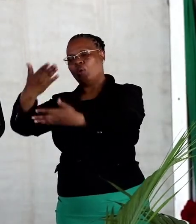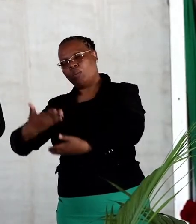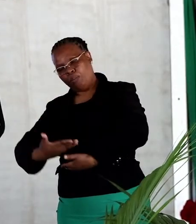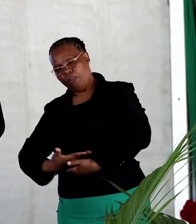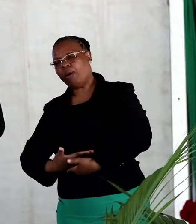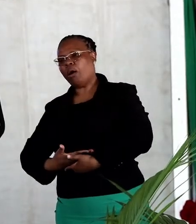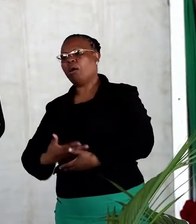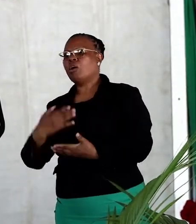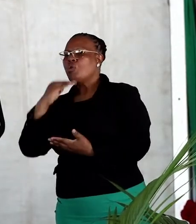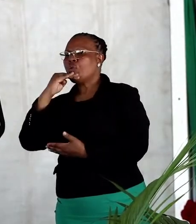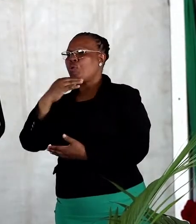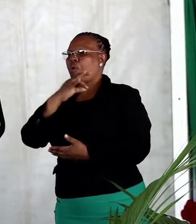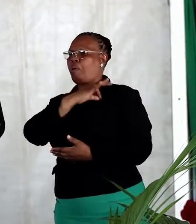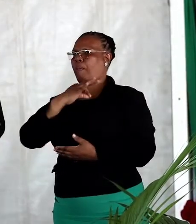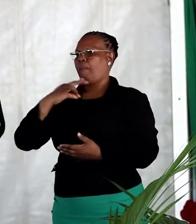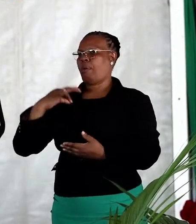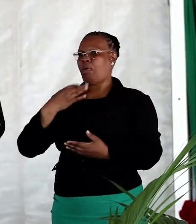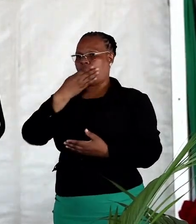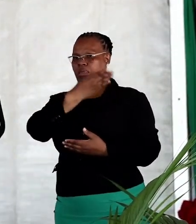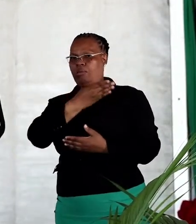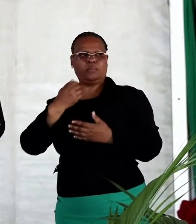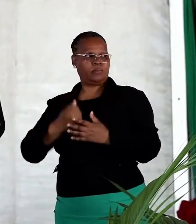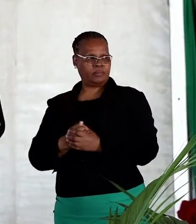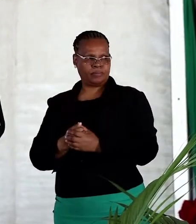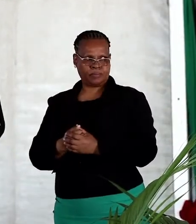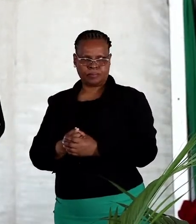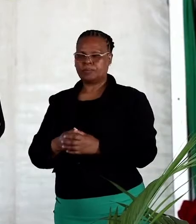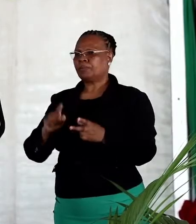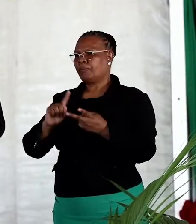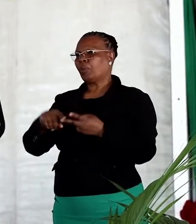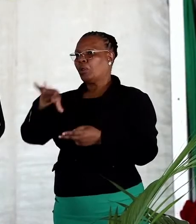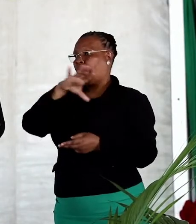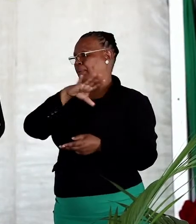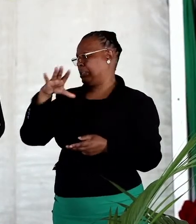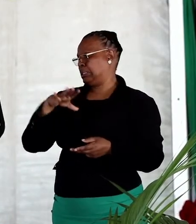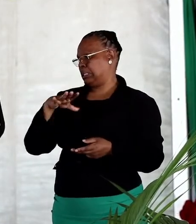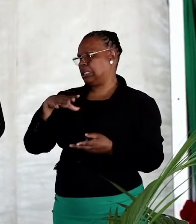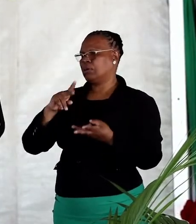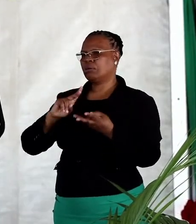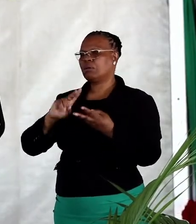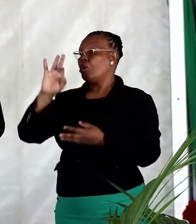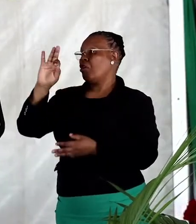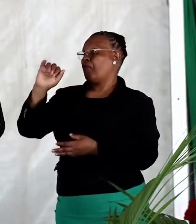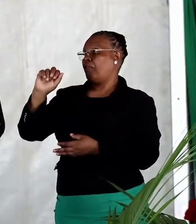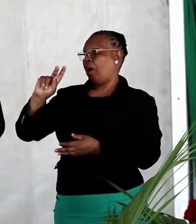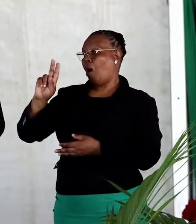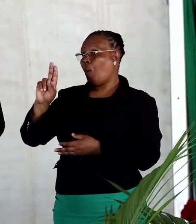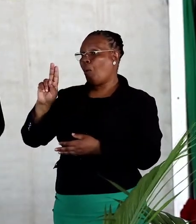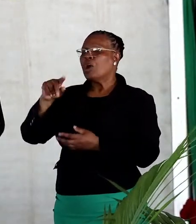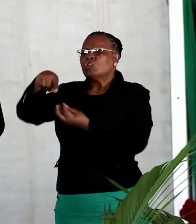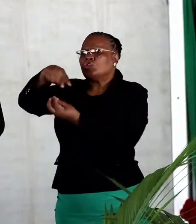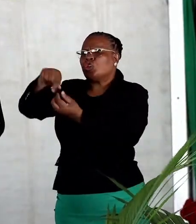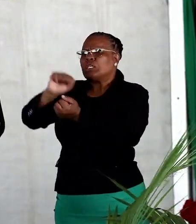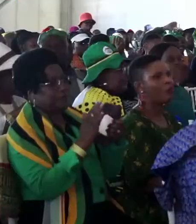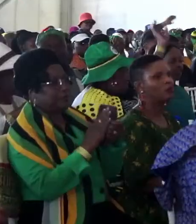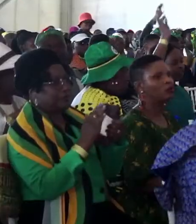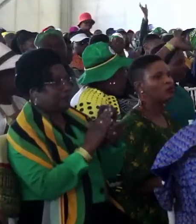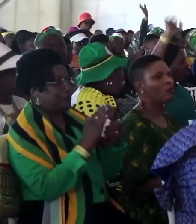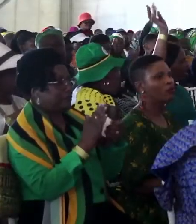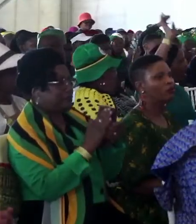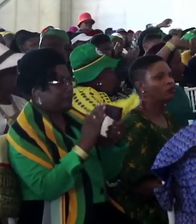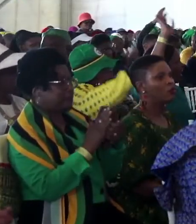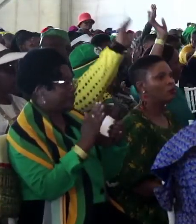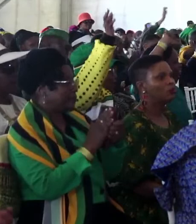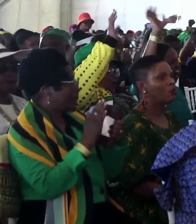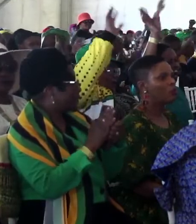the Honorable Mayor of the Metro, Honorable Councillor Princess Faku. Bathi ngimamtshawe ke xa